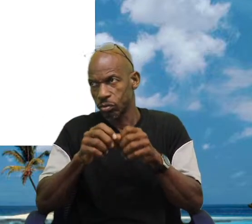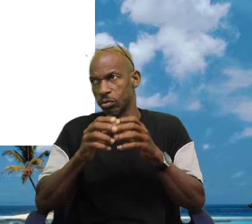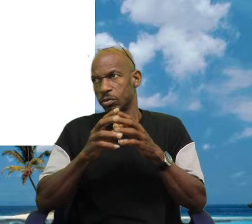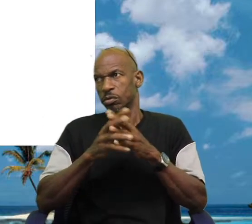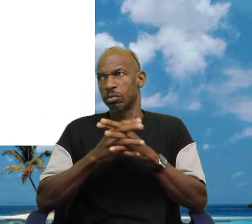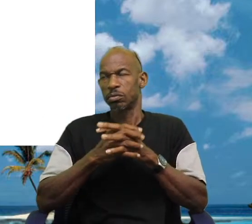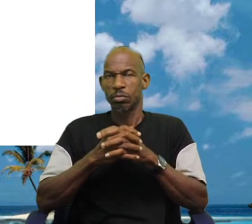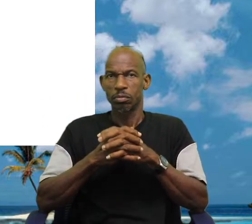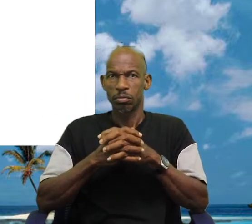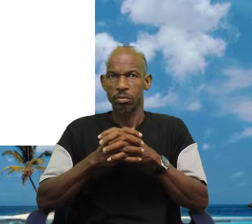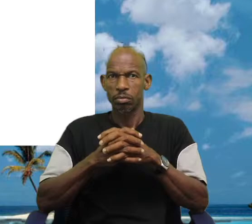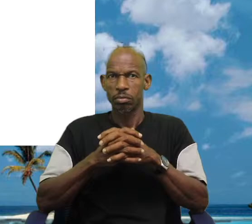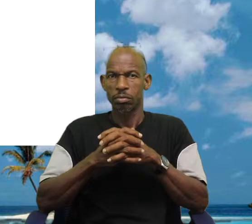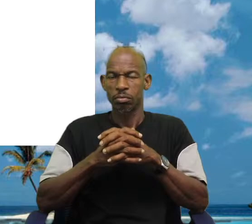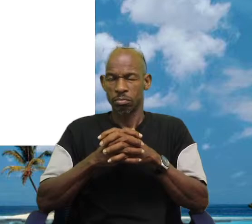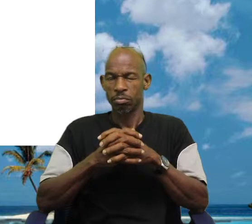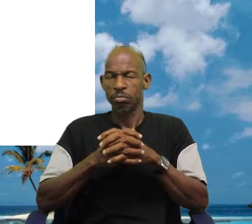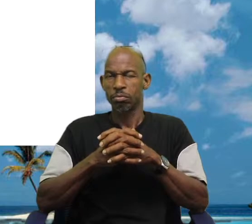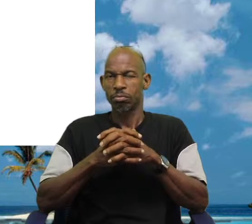shoes.